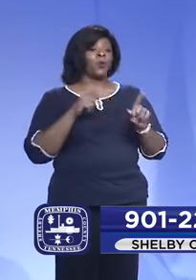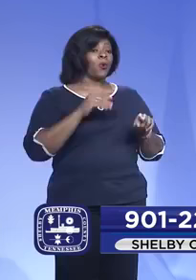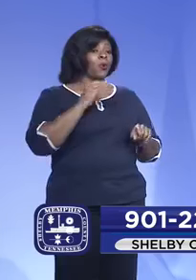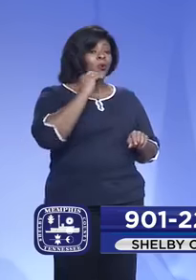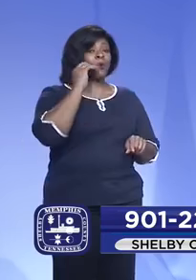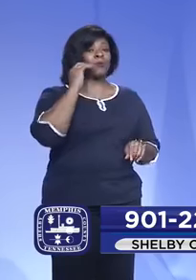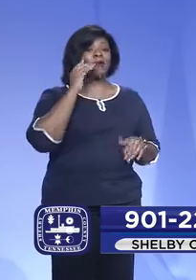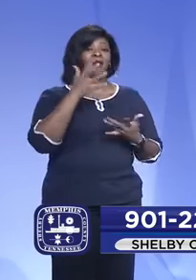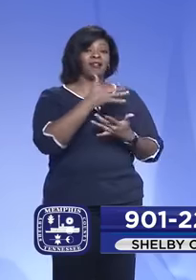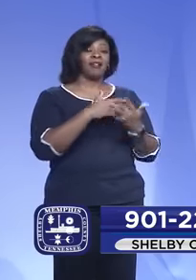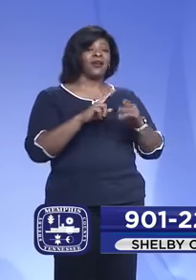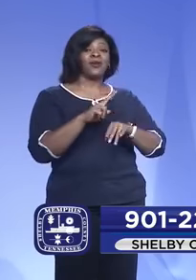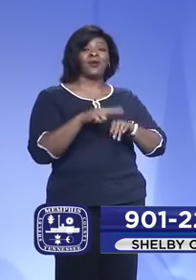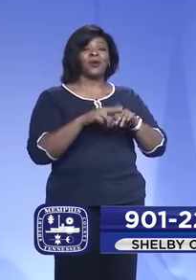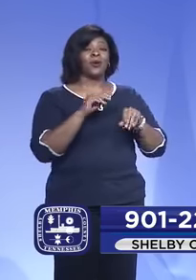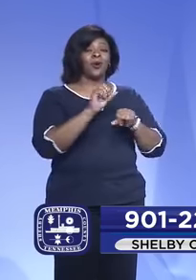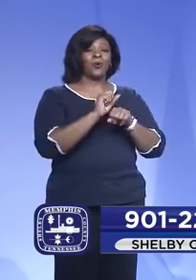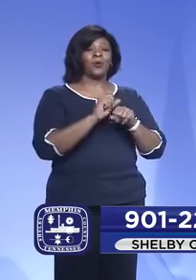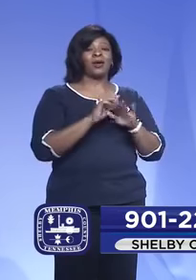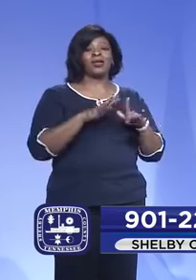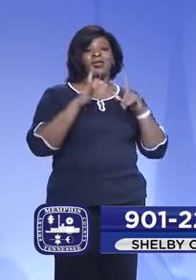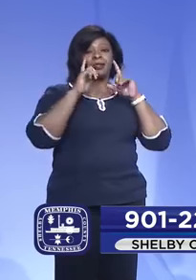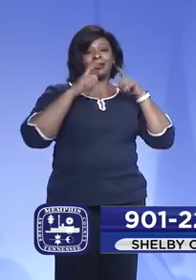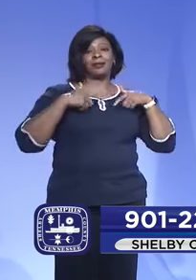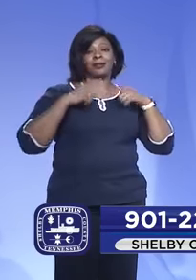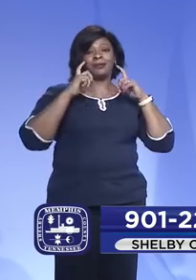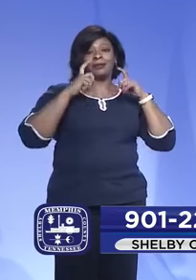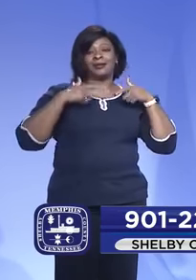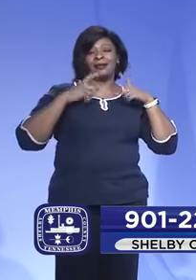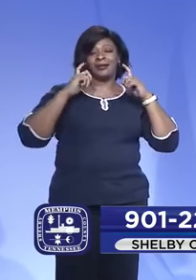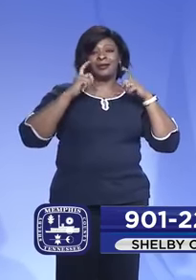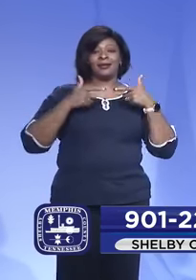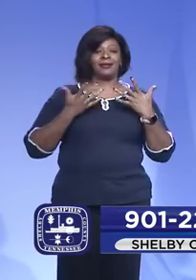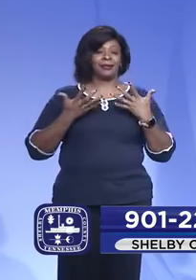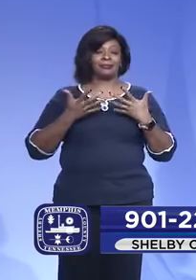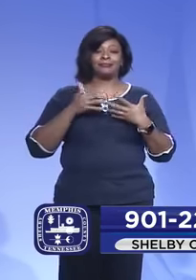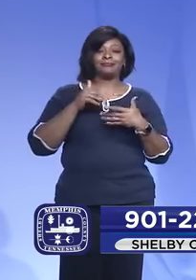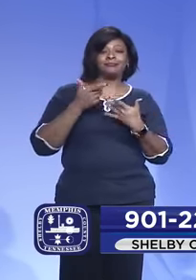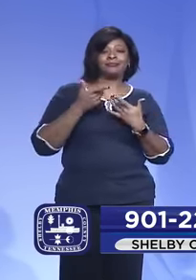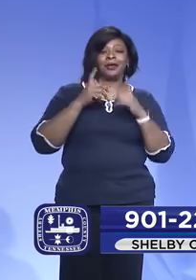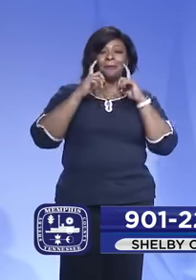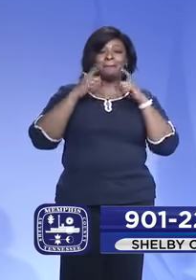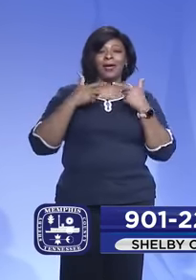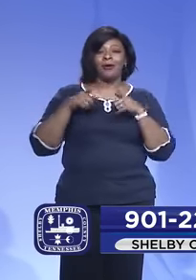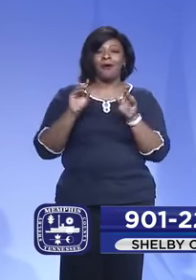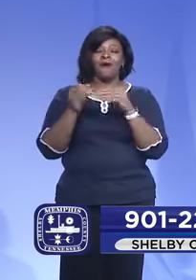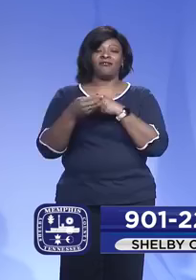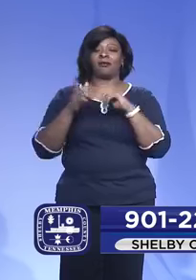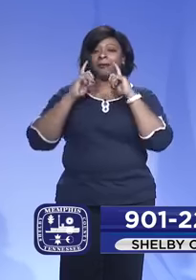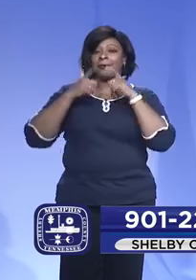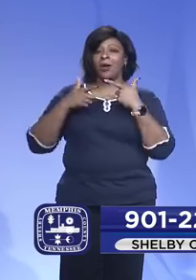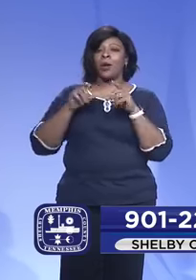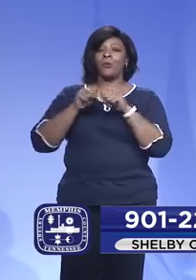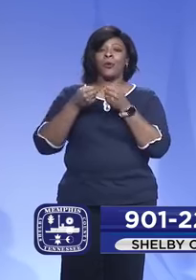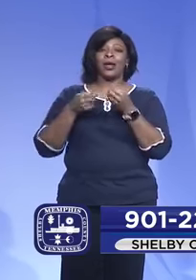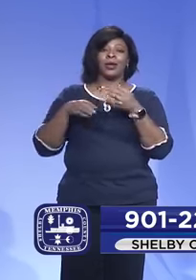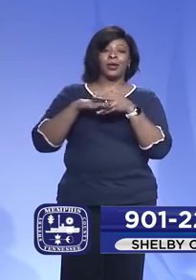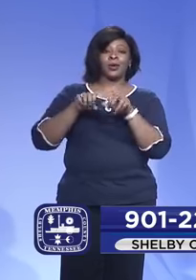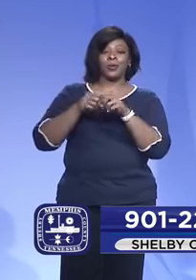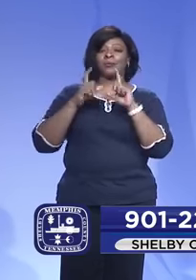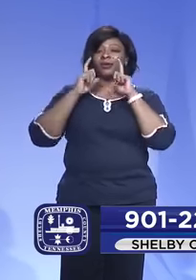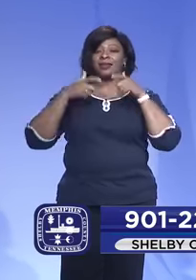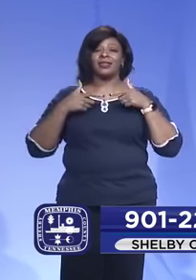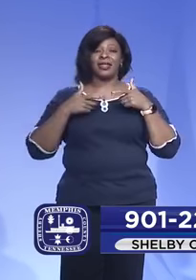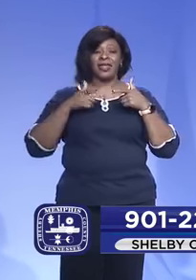they're in interactions with their coworkers. They take their mask off in the office. They take their mask off in a break room setting. And